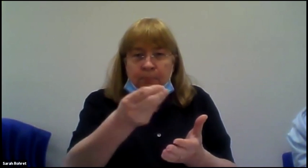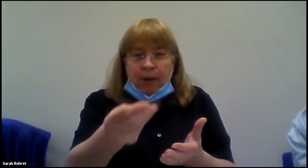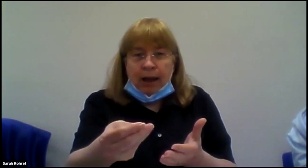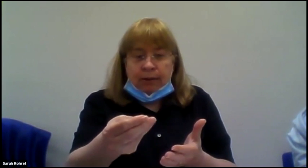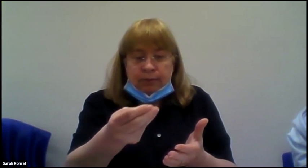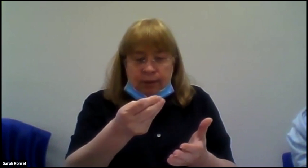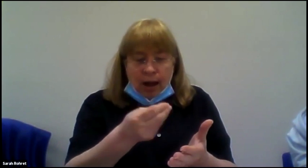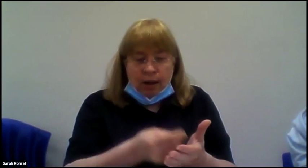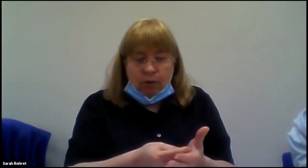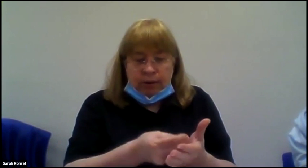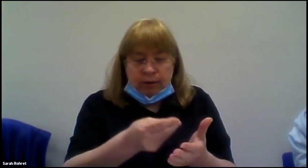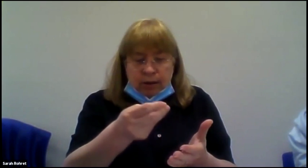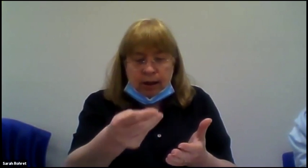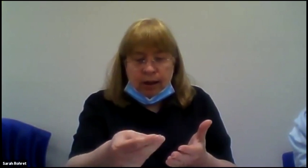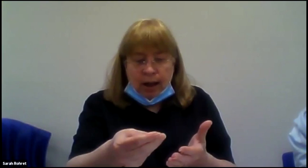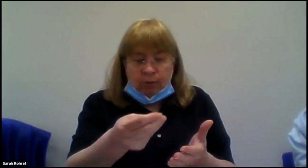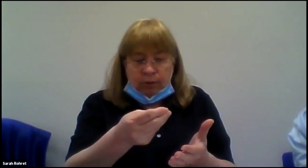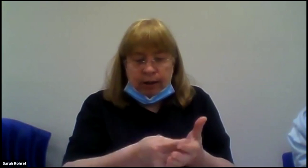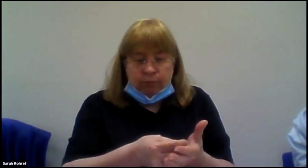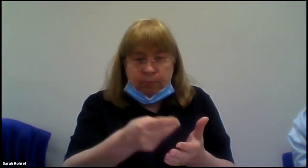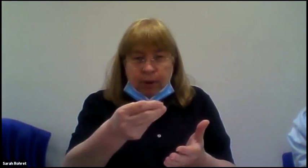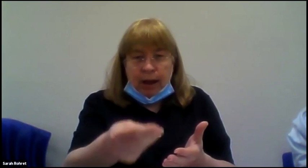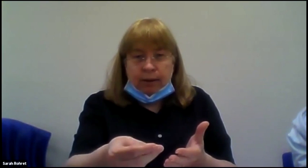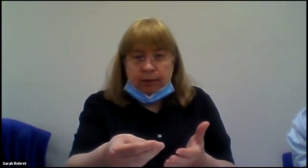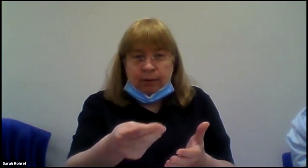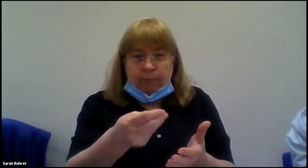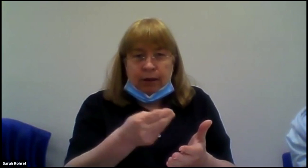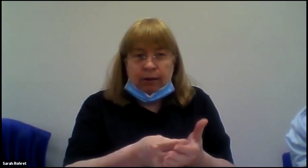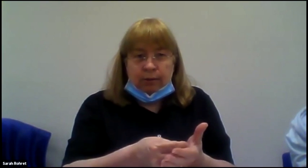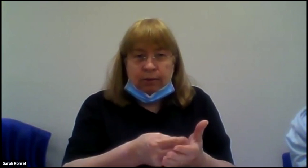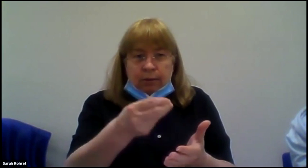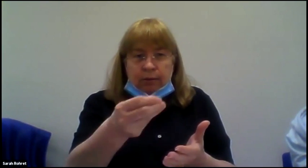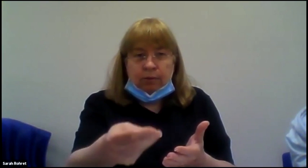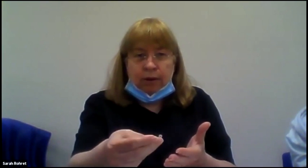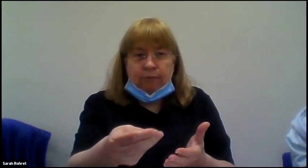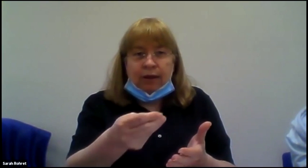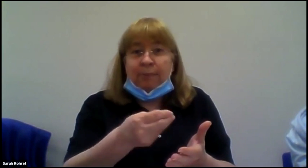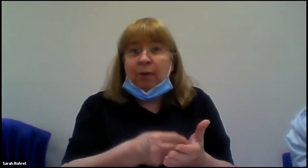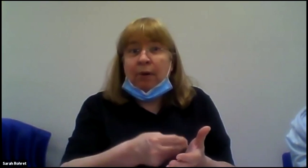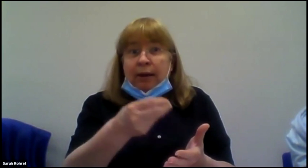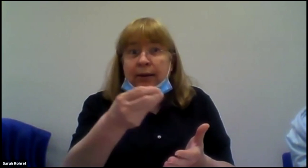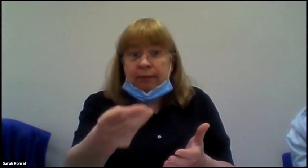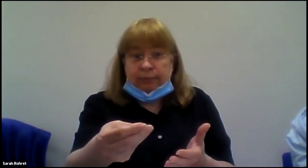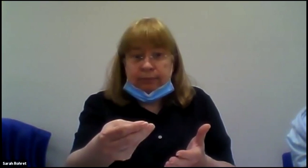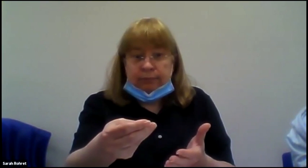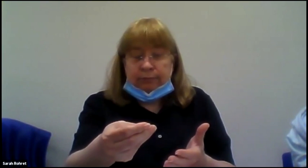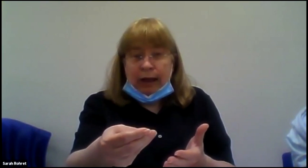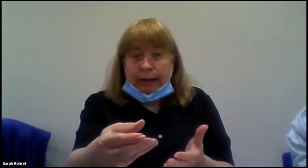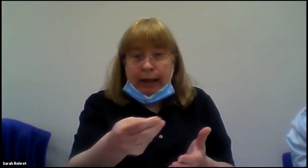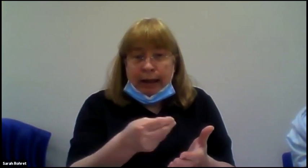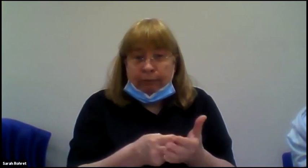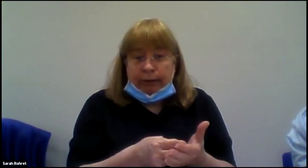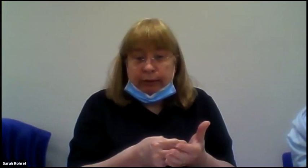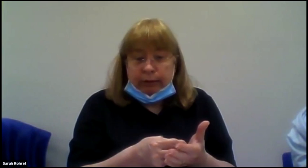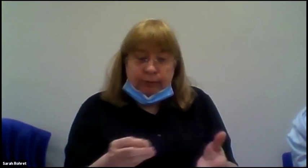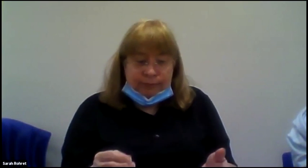buy. I always just take it out like we're buying something. You're giving them the money. I can't have it. Bye.